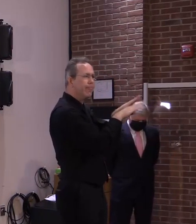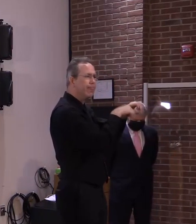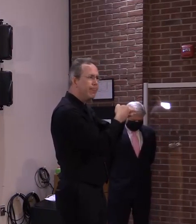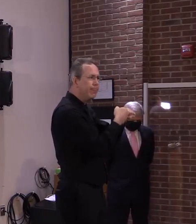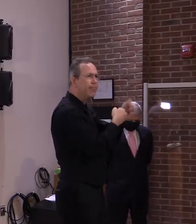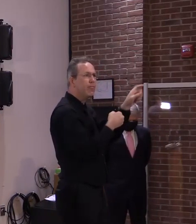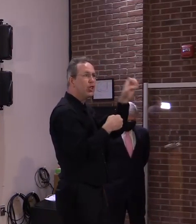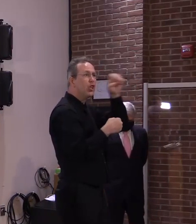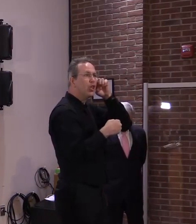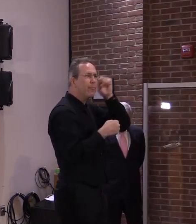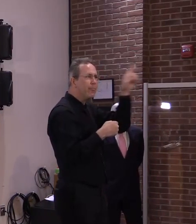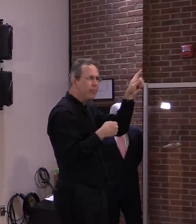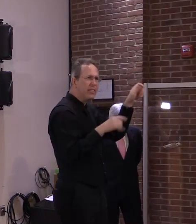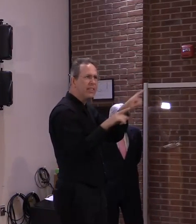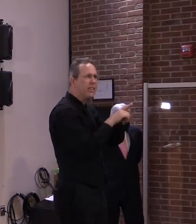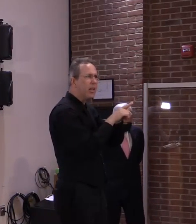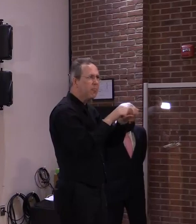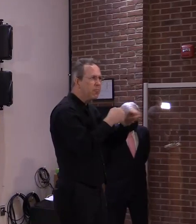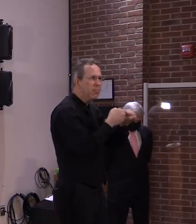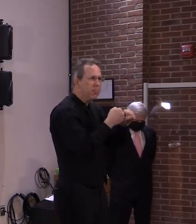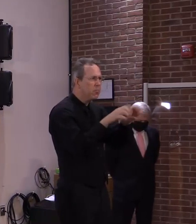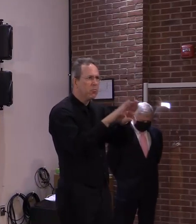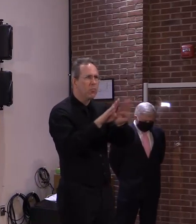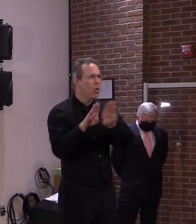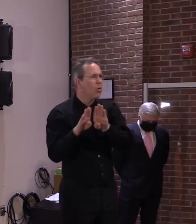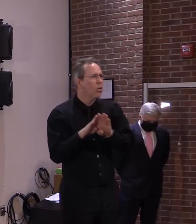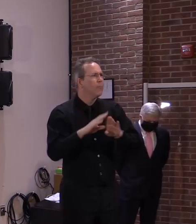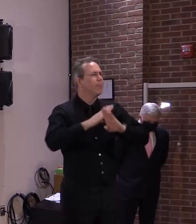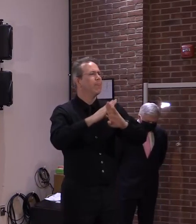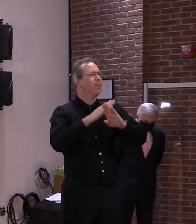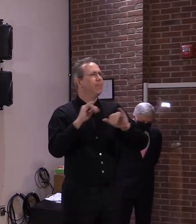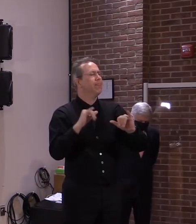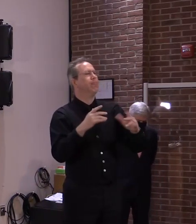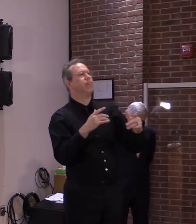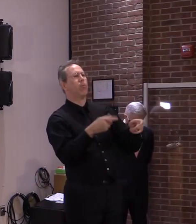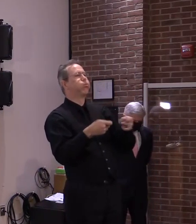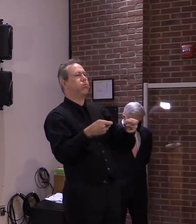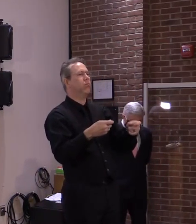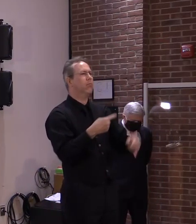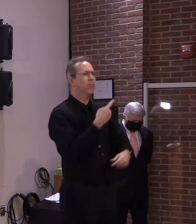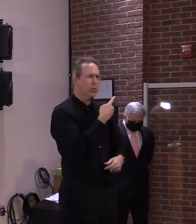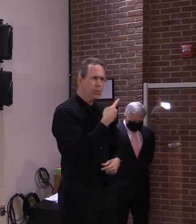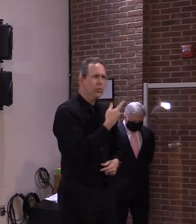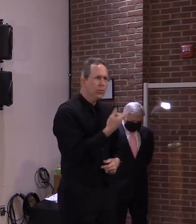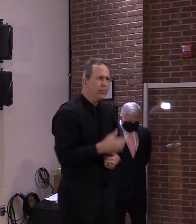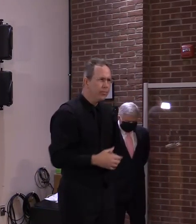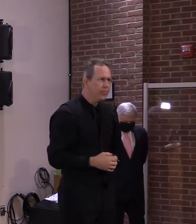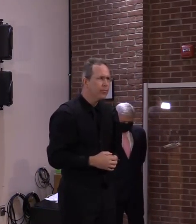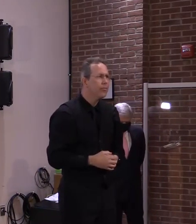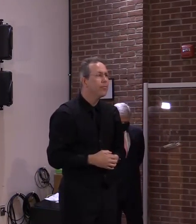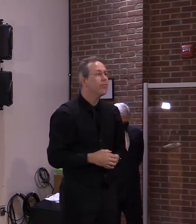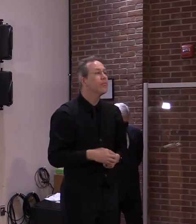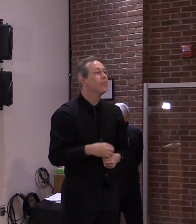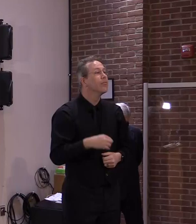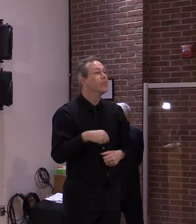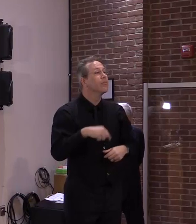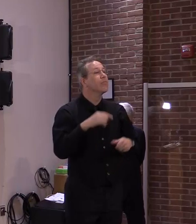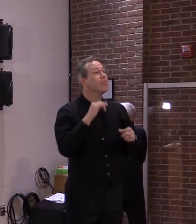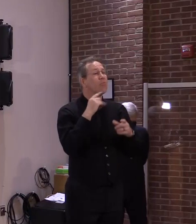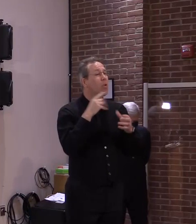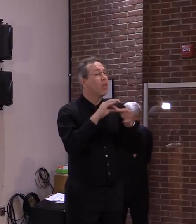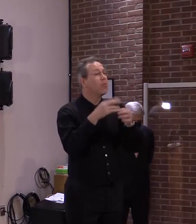now in this latest surge that they're experiencing. And though I quoted Israel's statistics, which are quite good with